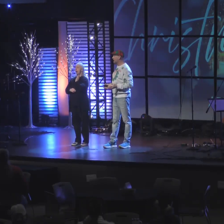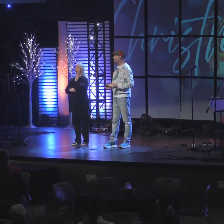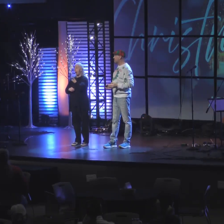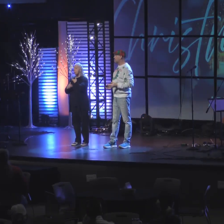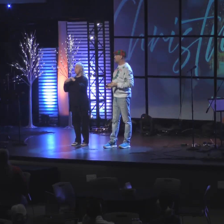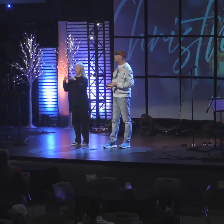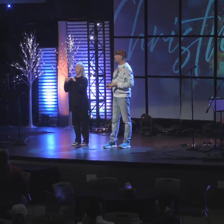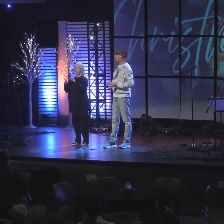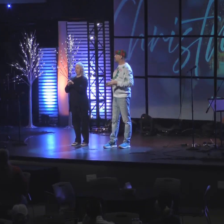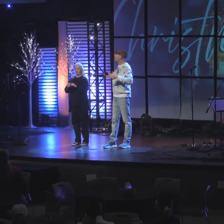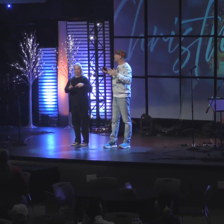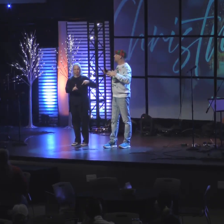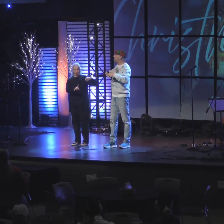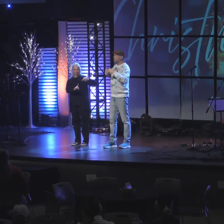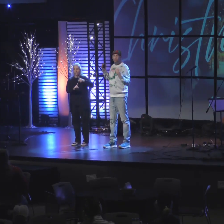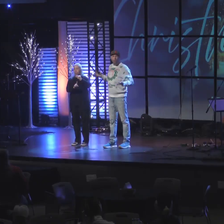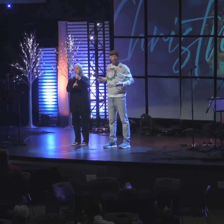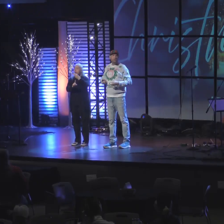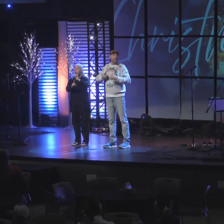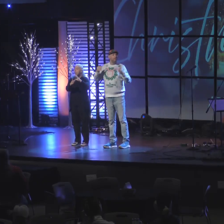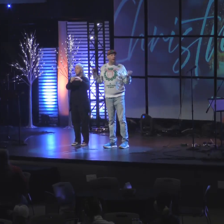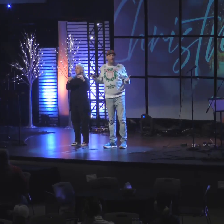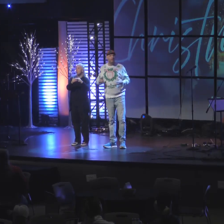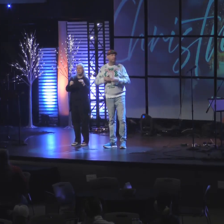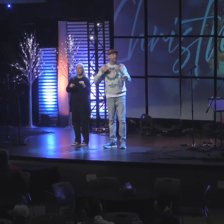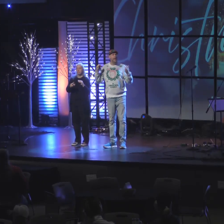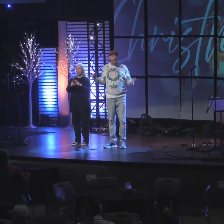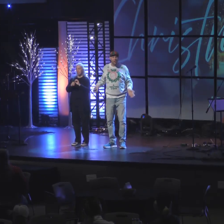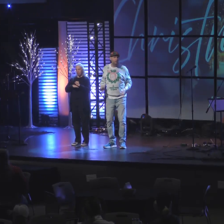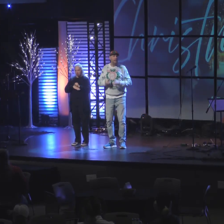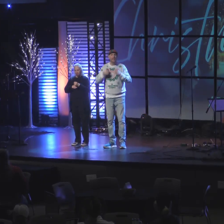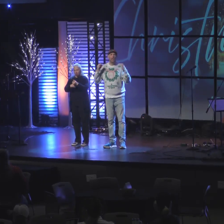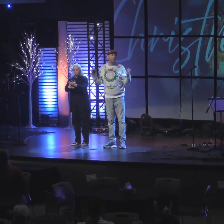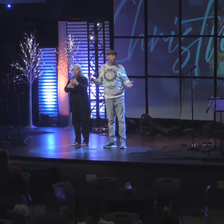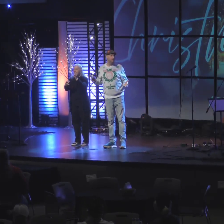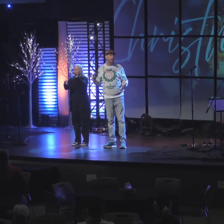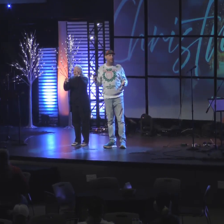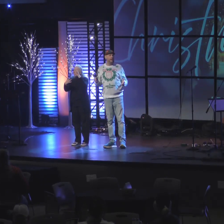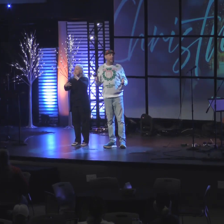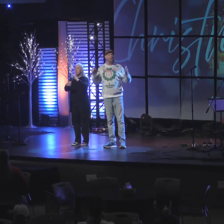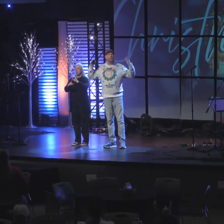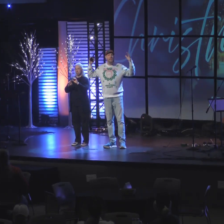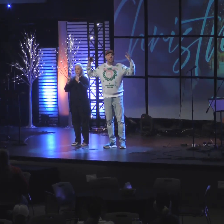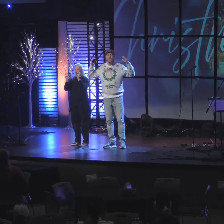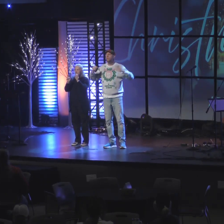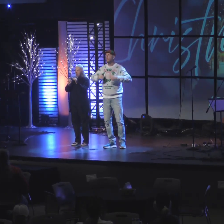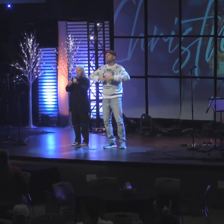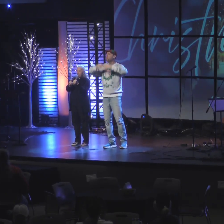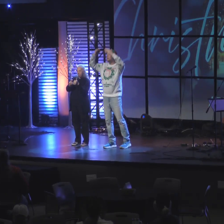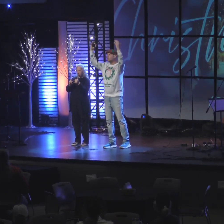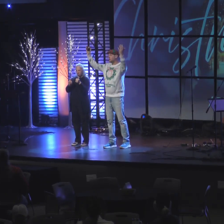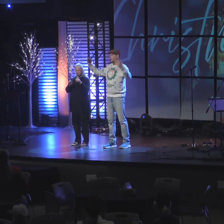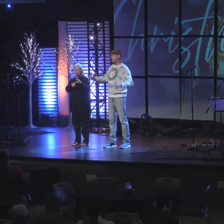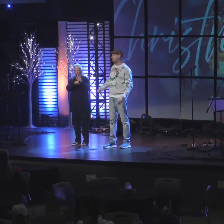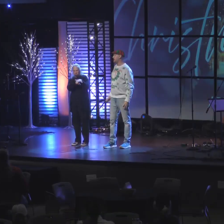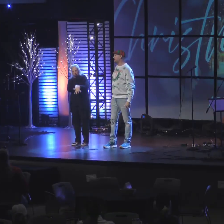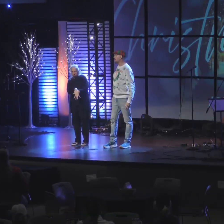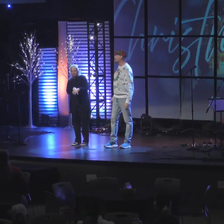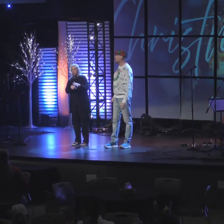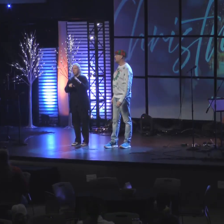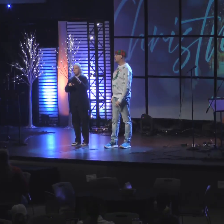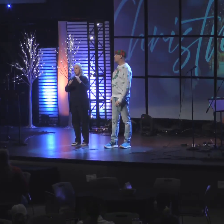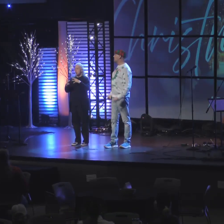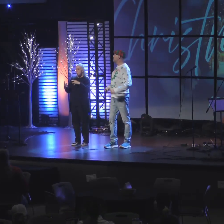story, right? Then we end up with wars and violence and hatred and othering. And so we need even a bigger dome of